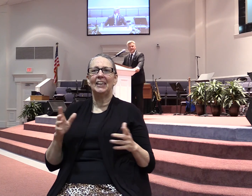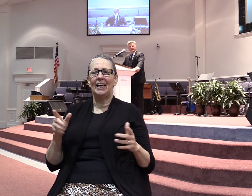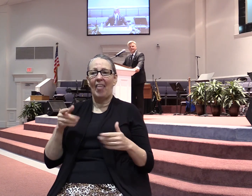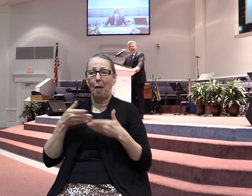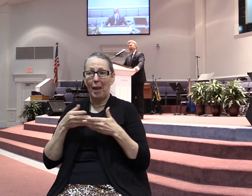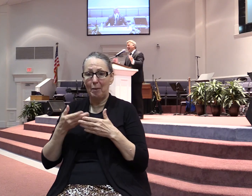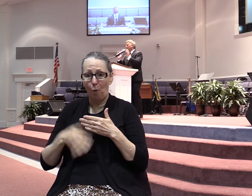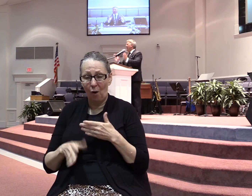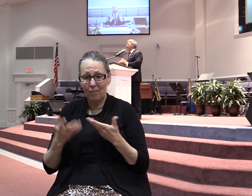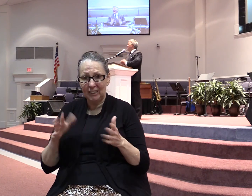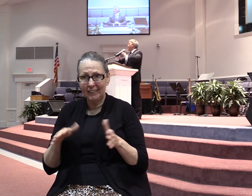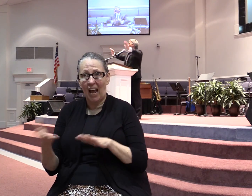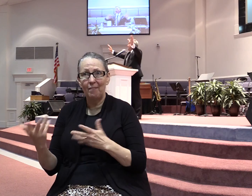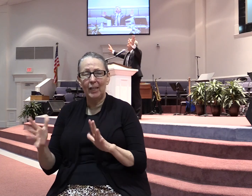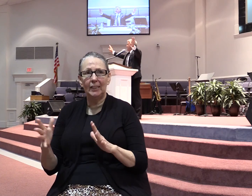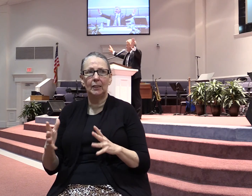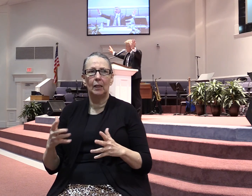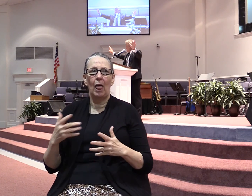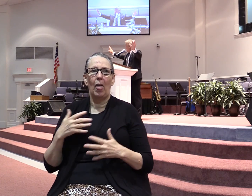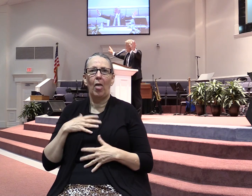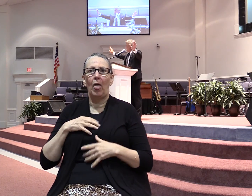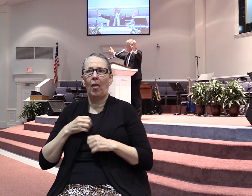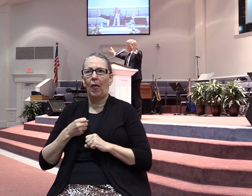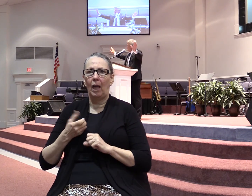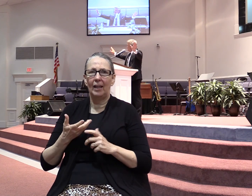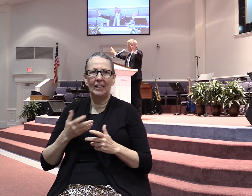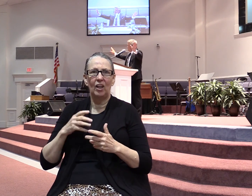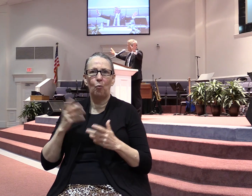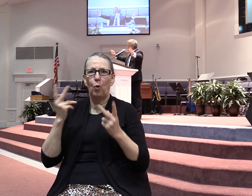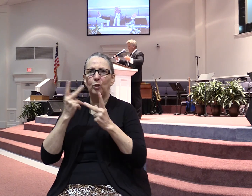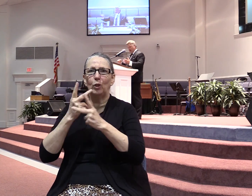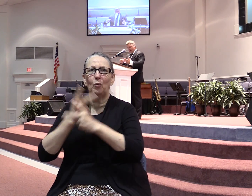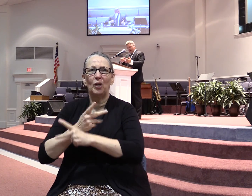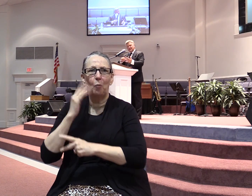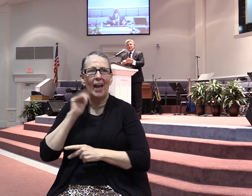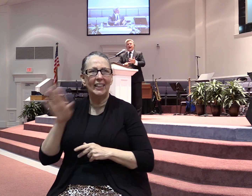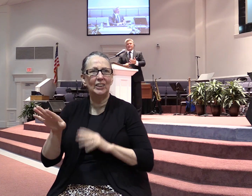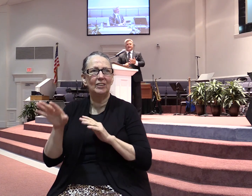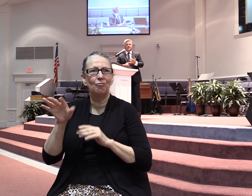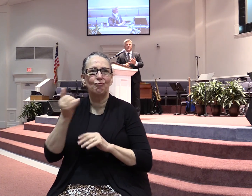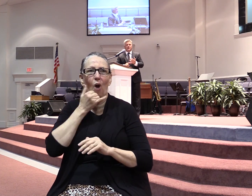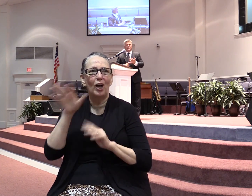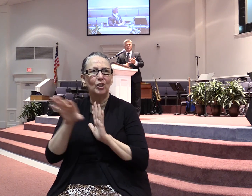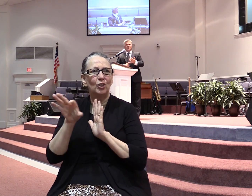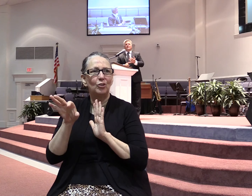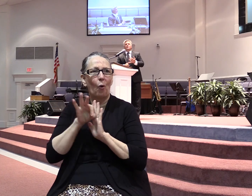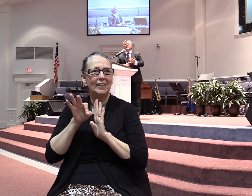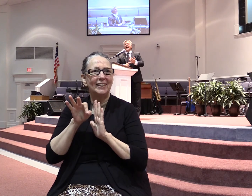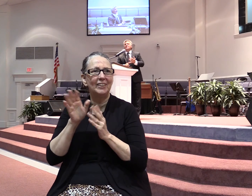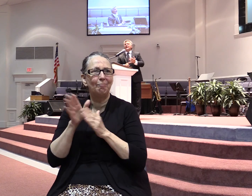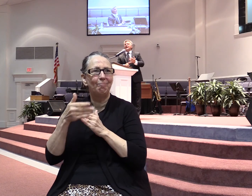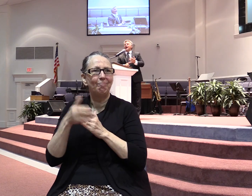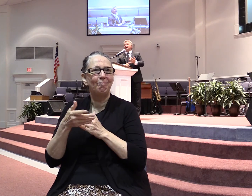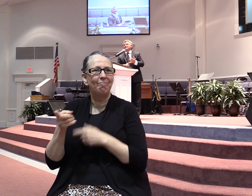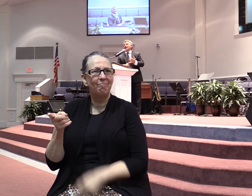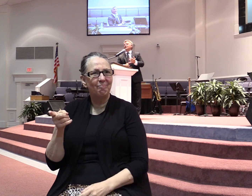Solomon. And in what human equation does this even make sense? Right. That Solomon would be